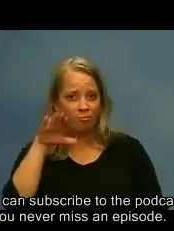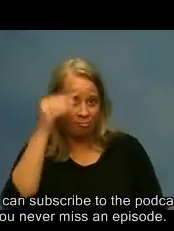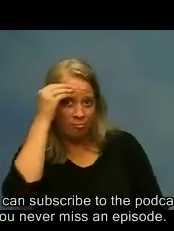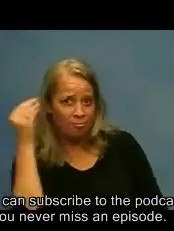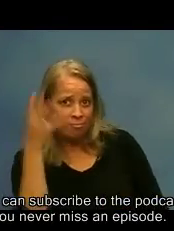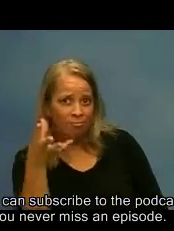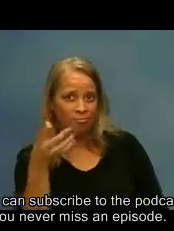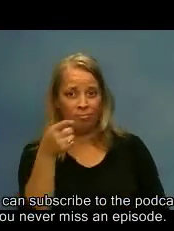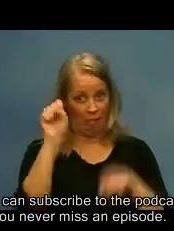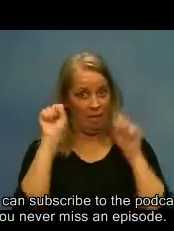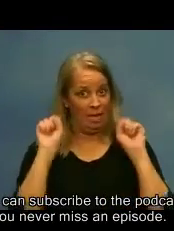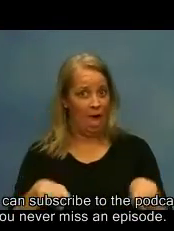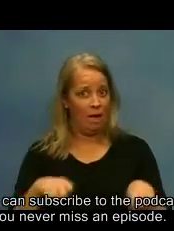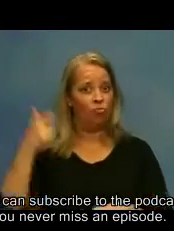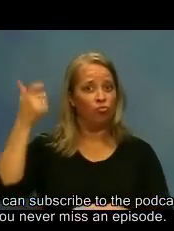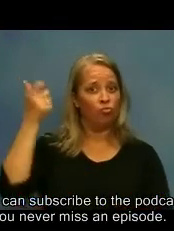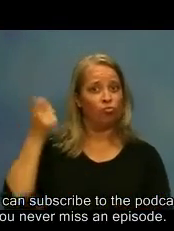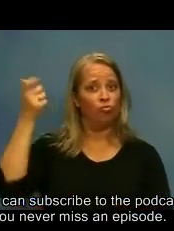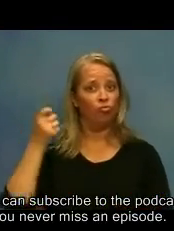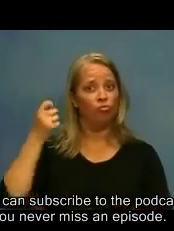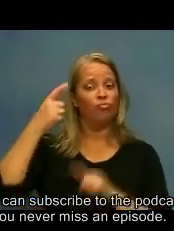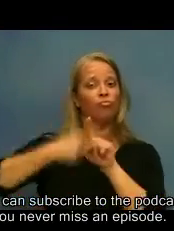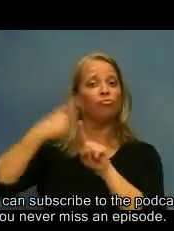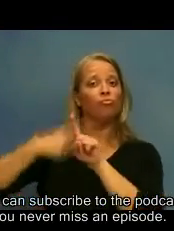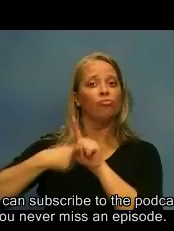You can subscribe to the podcast... you never miss an episode.